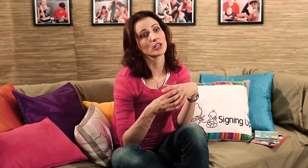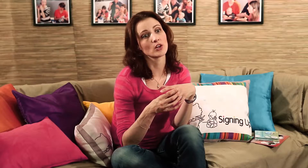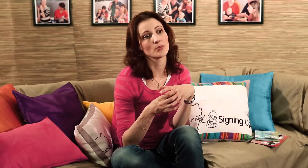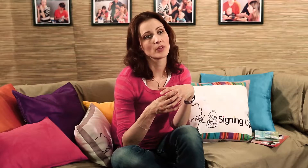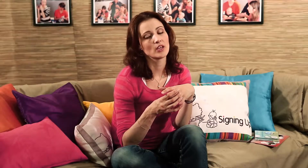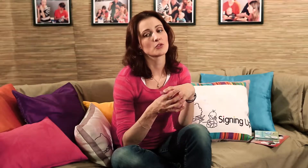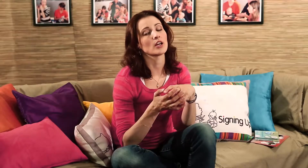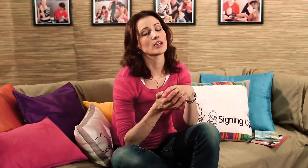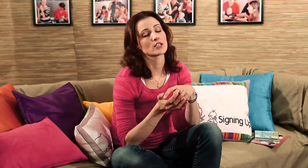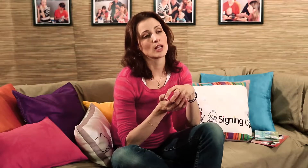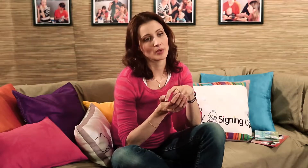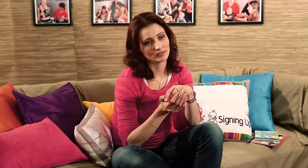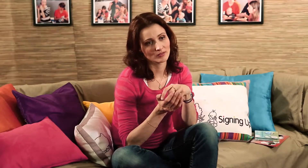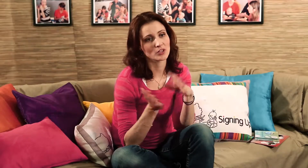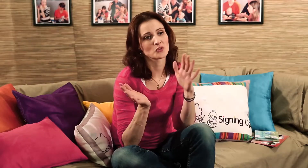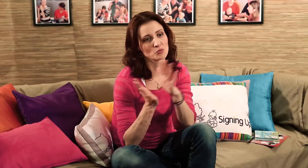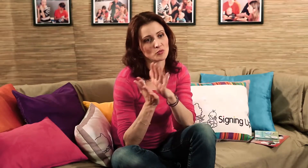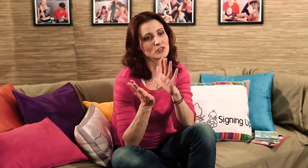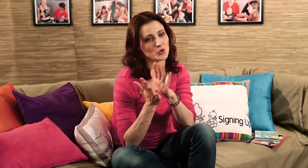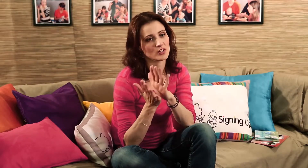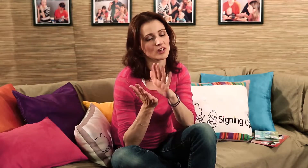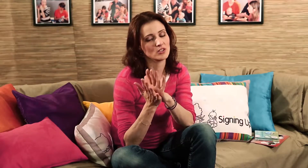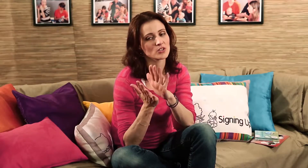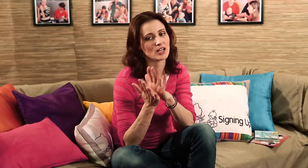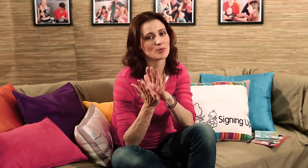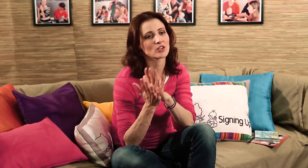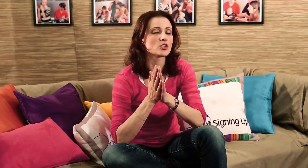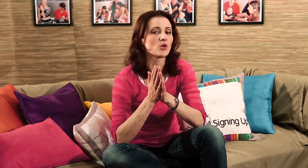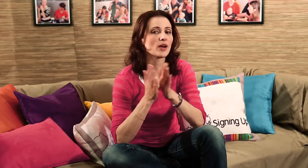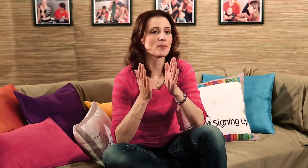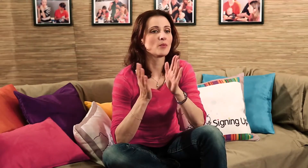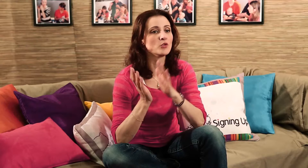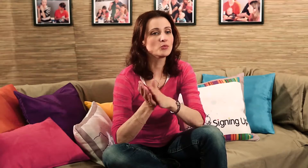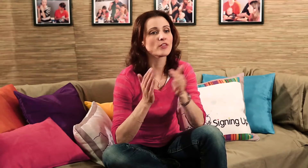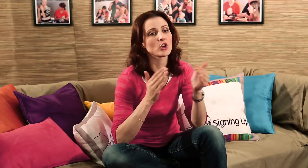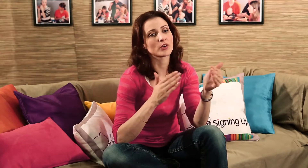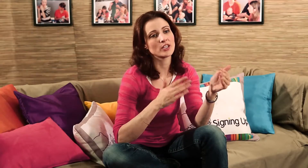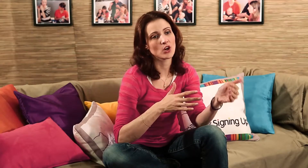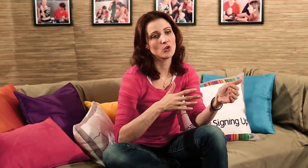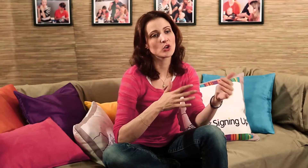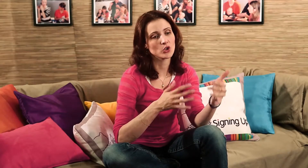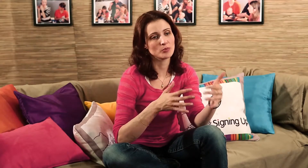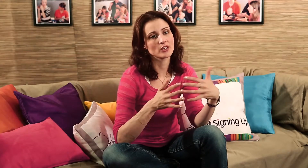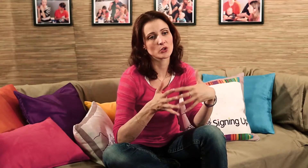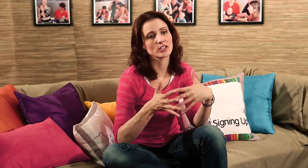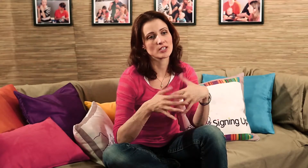know. For a lot of kids, it's clapping. One of the first movements, of course, that they can do is clapping. So a movement that they already know could be an early attempt